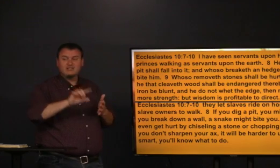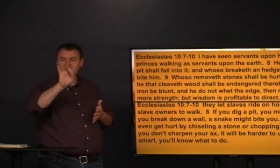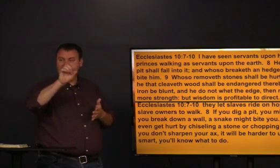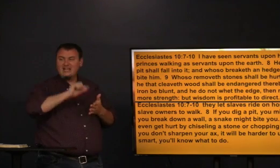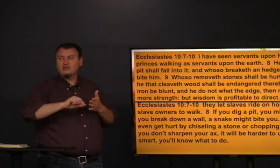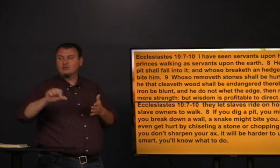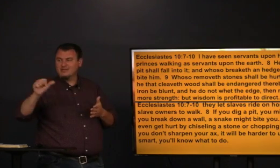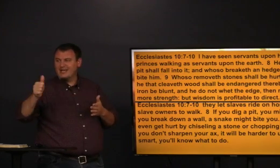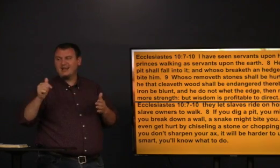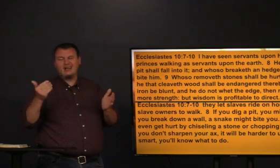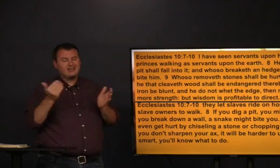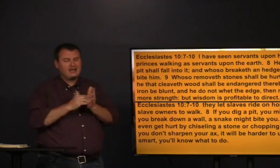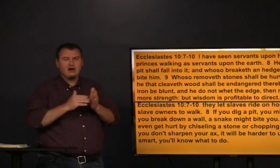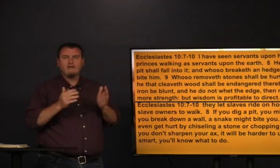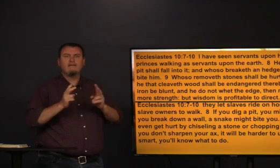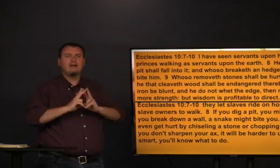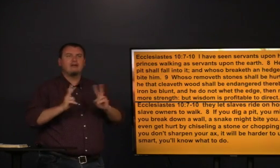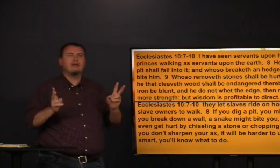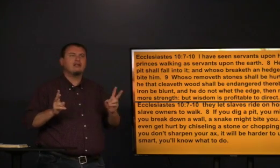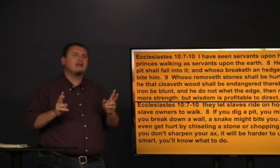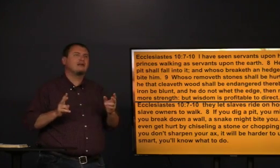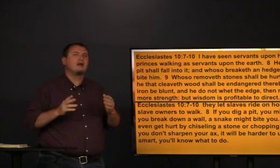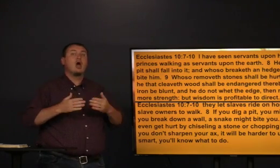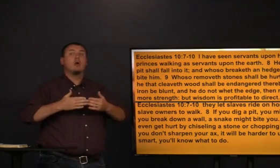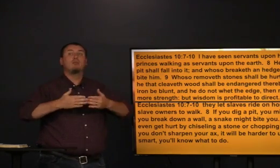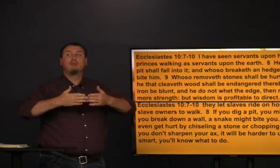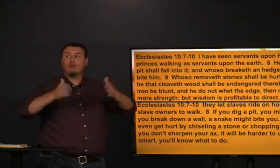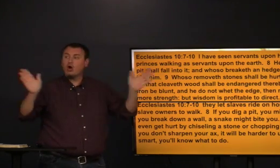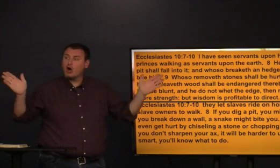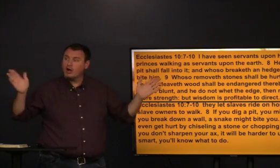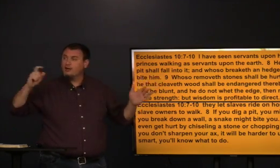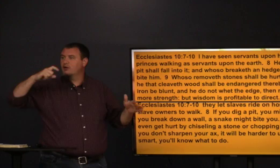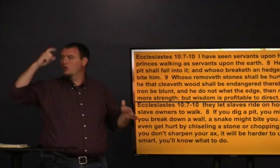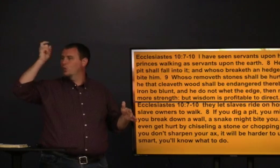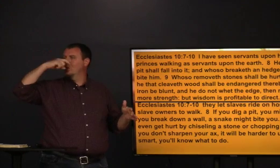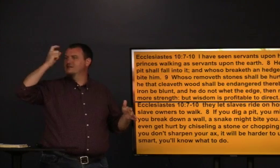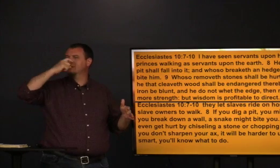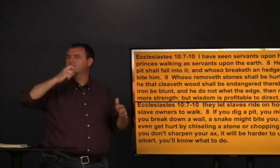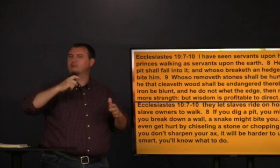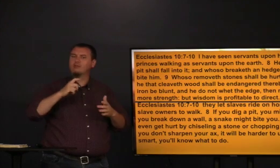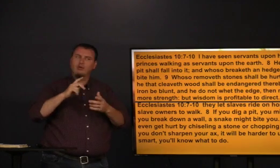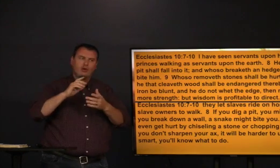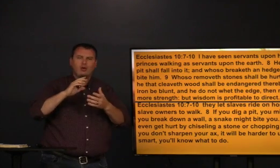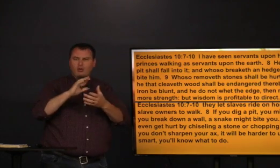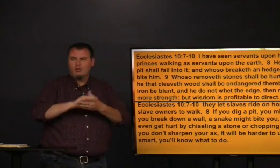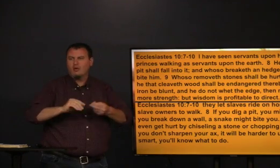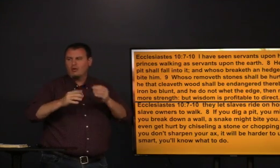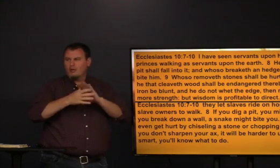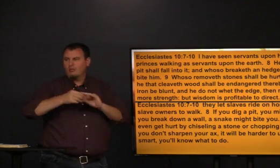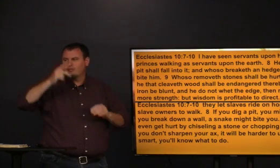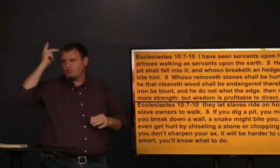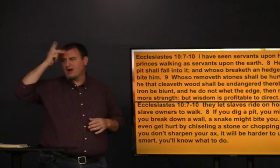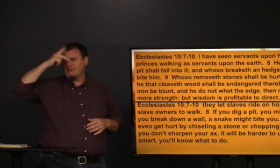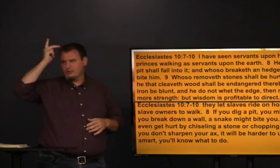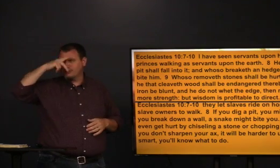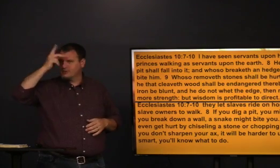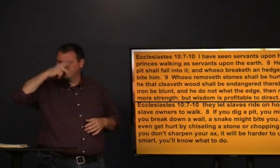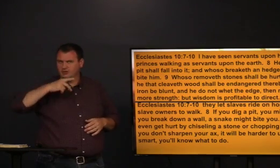Verses 8 through 10, again, are very broad wisdom proverbs.